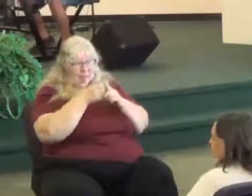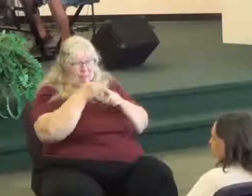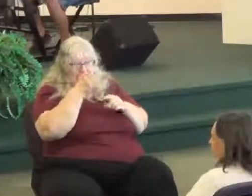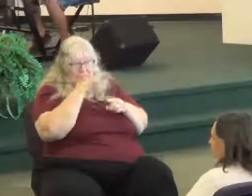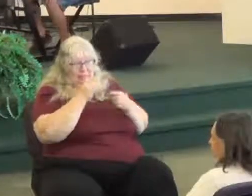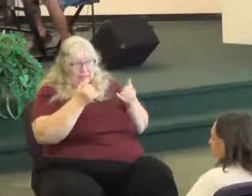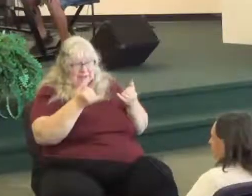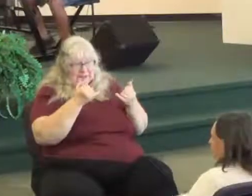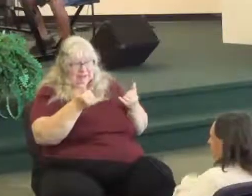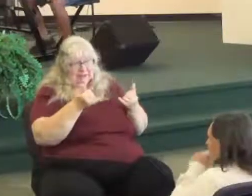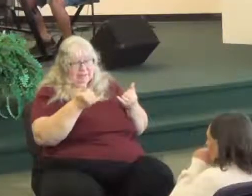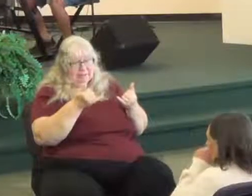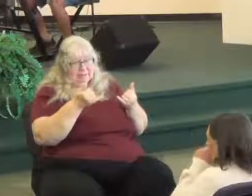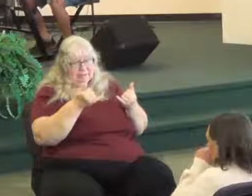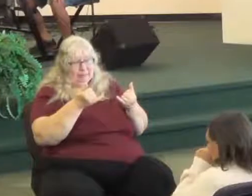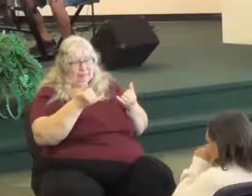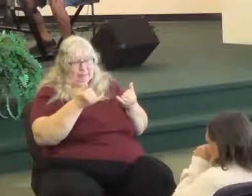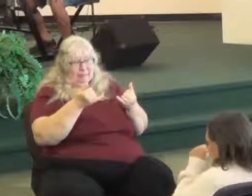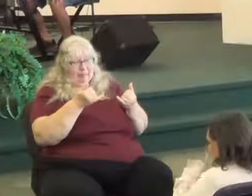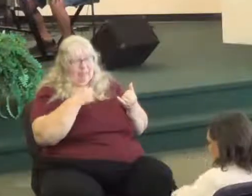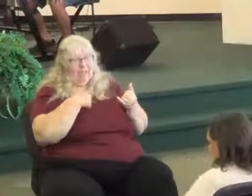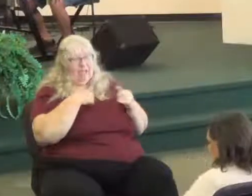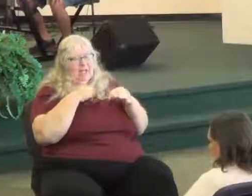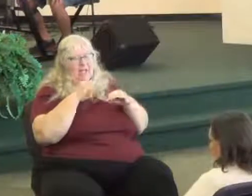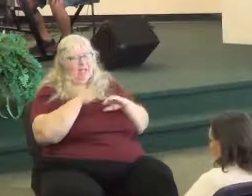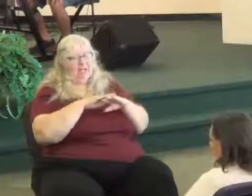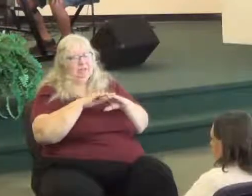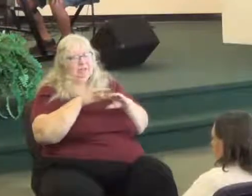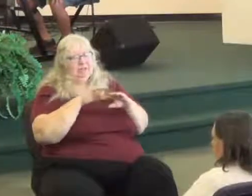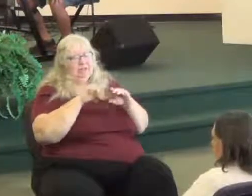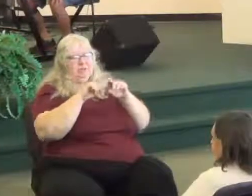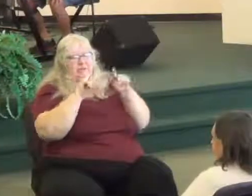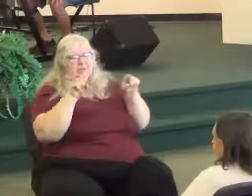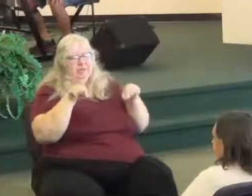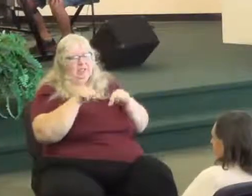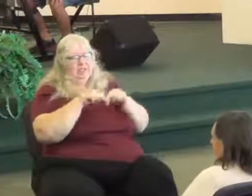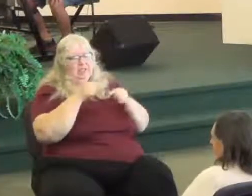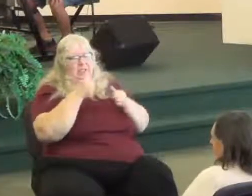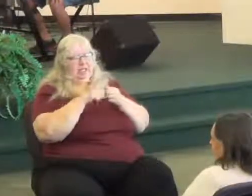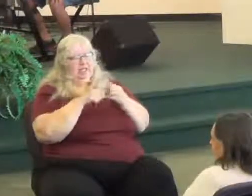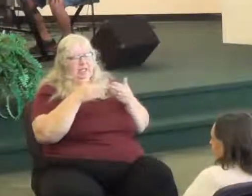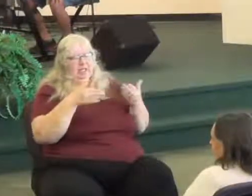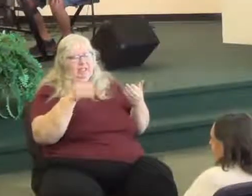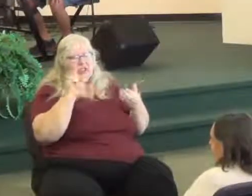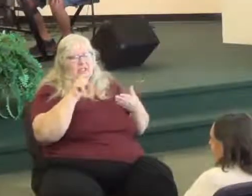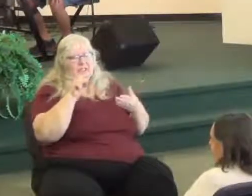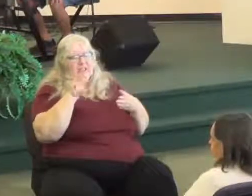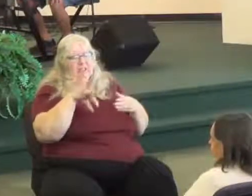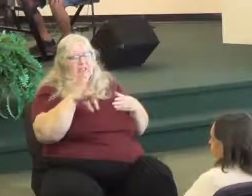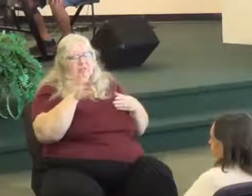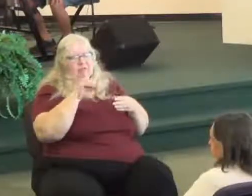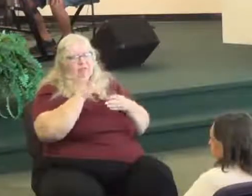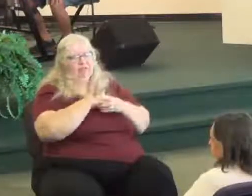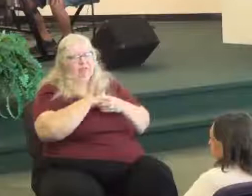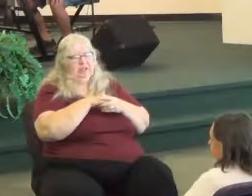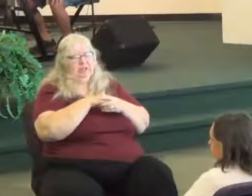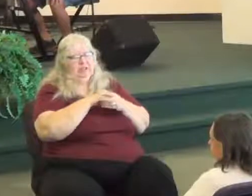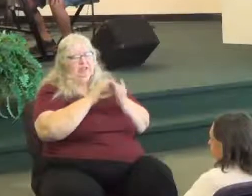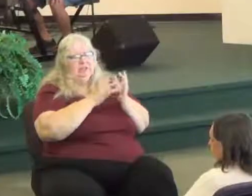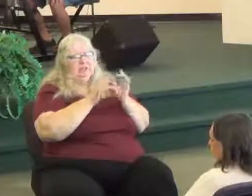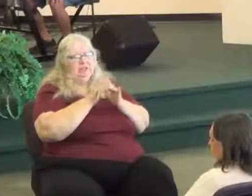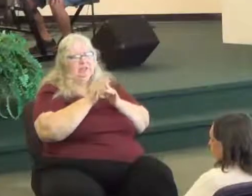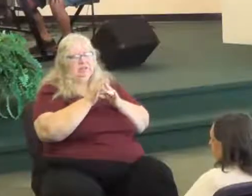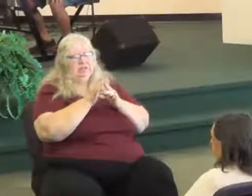Yes. I've had on the sign out there that everything you need is found in Jesus. Or everything you're